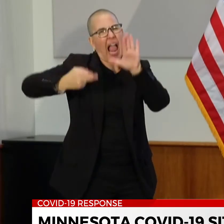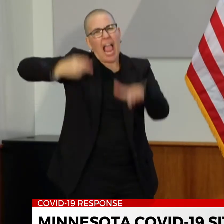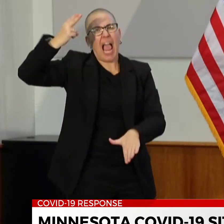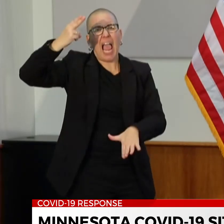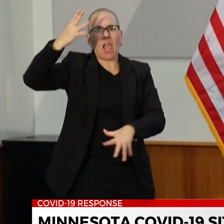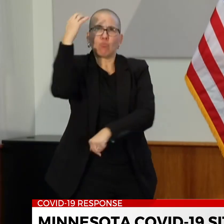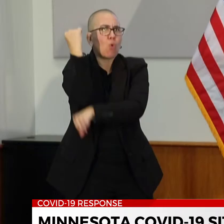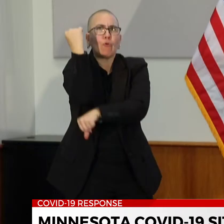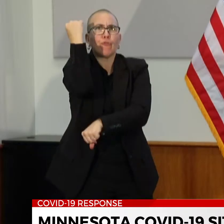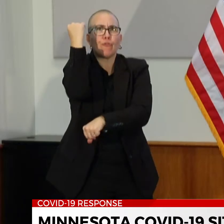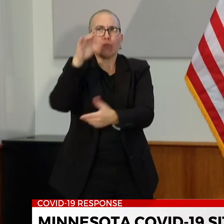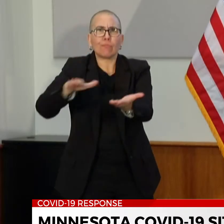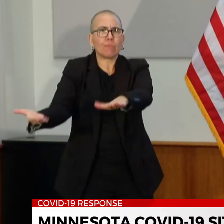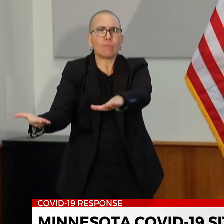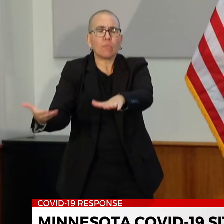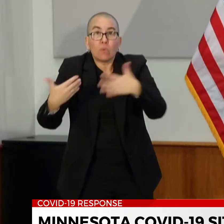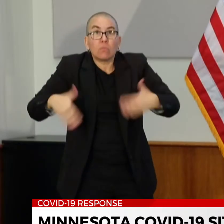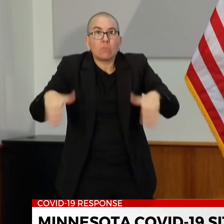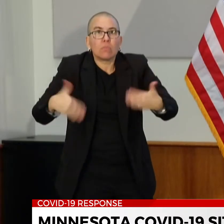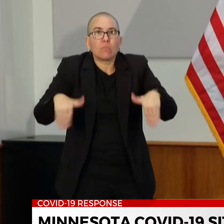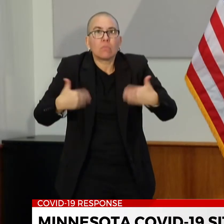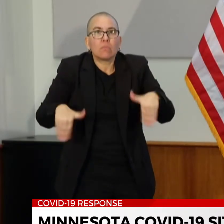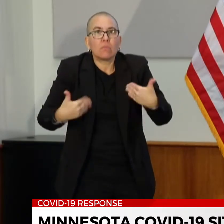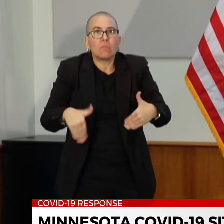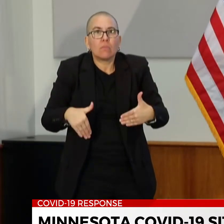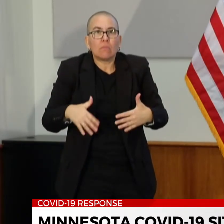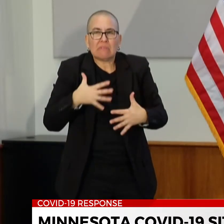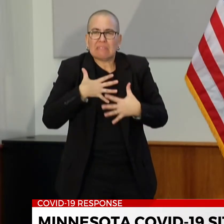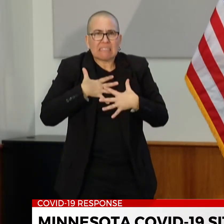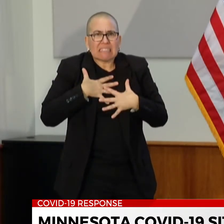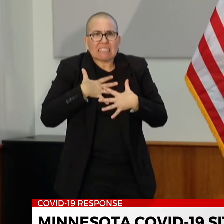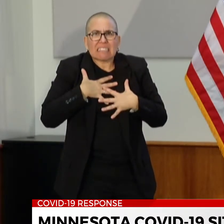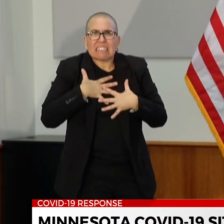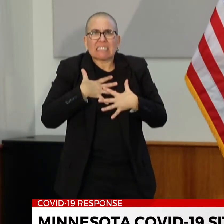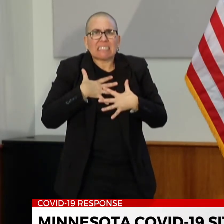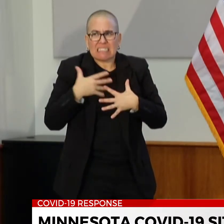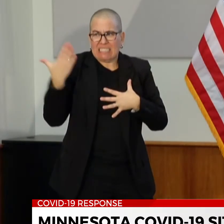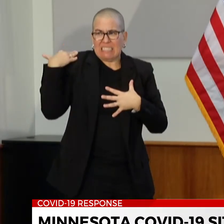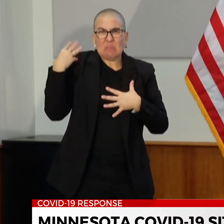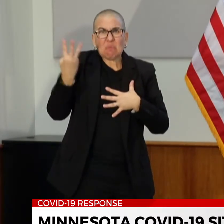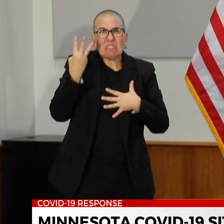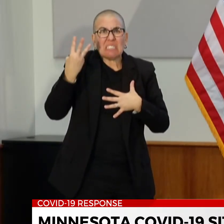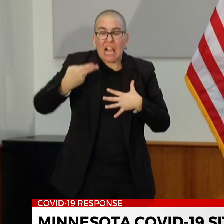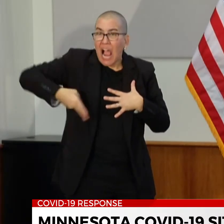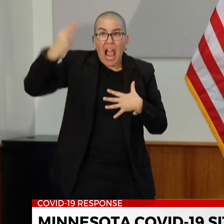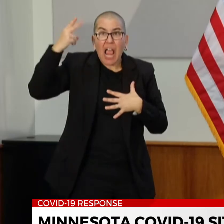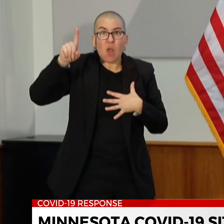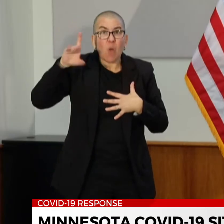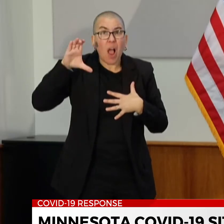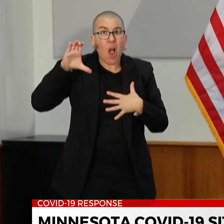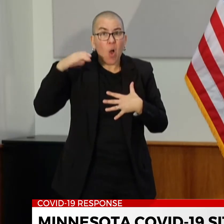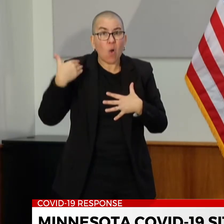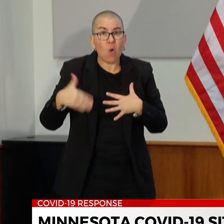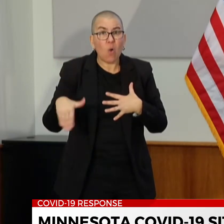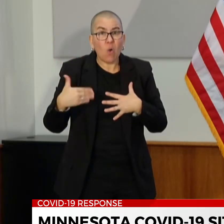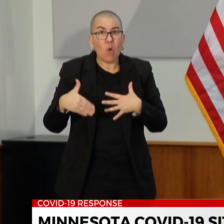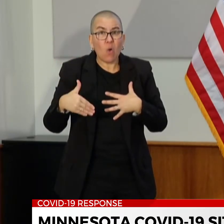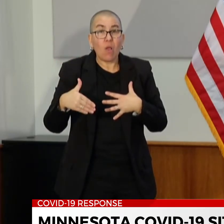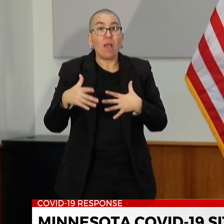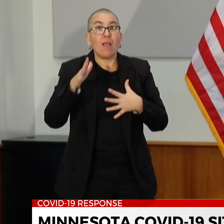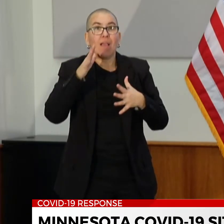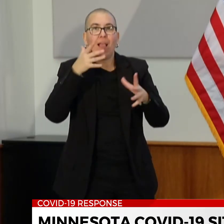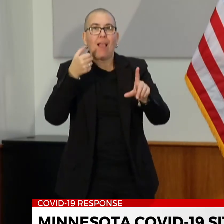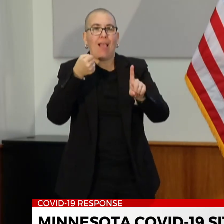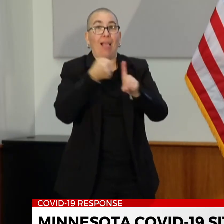November 27th of data from Wednesday. And again, deaths can lag behind cases by 3 or even 4